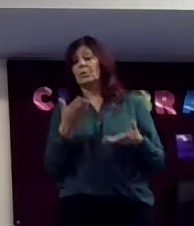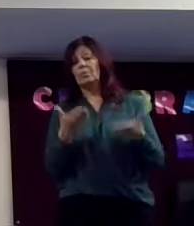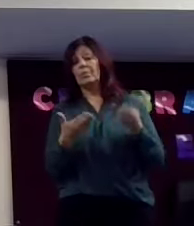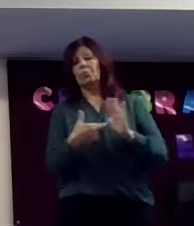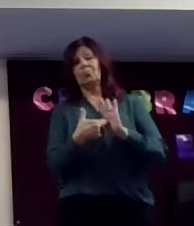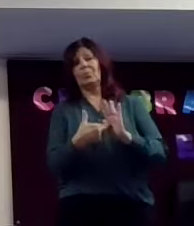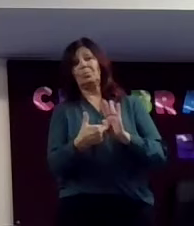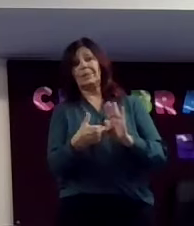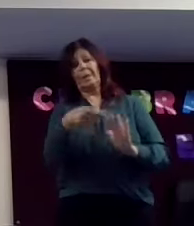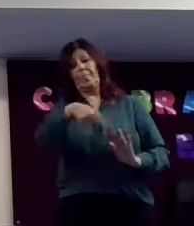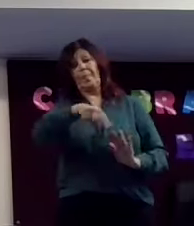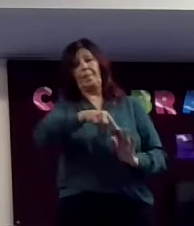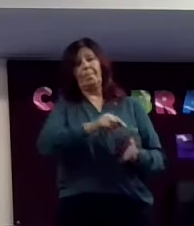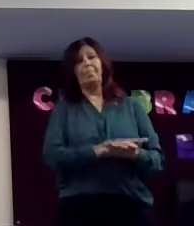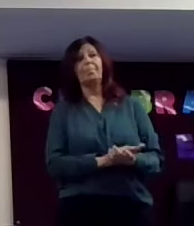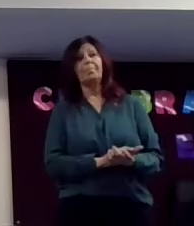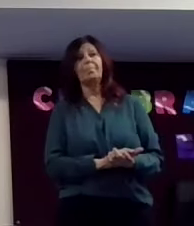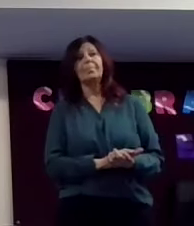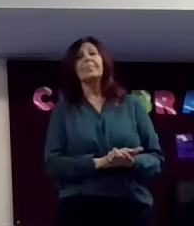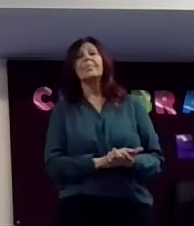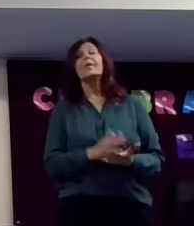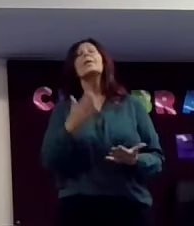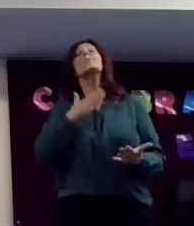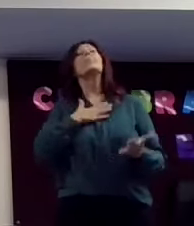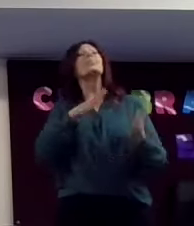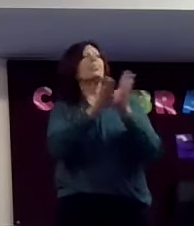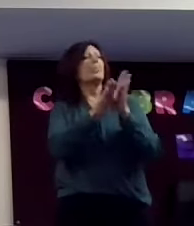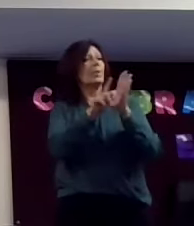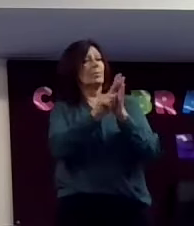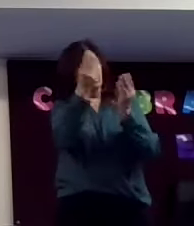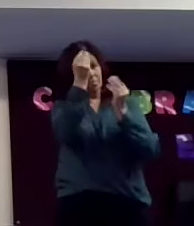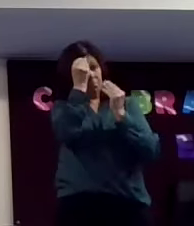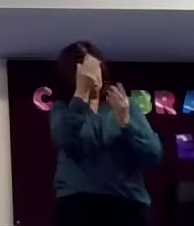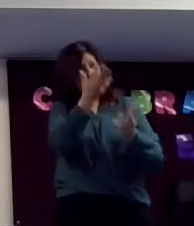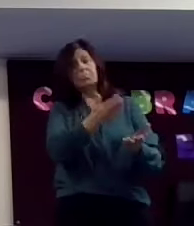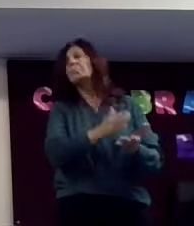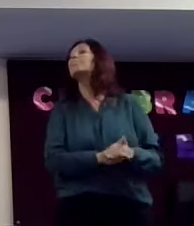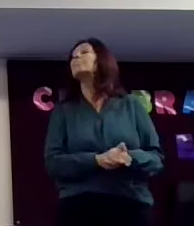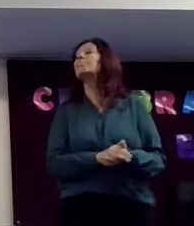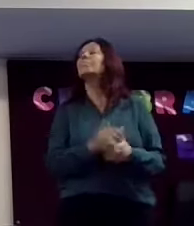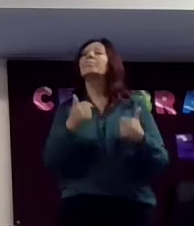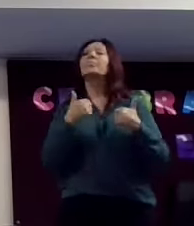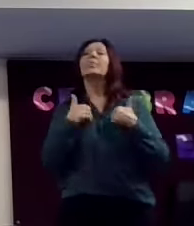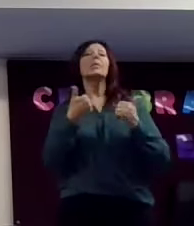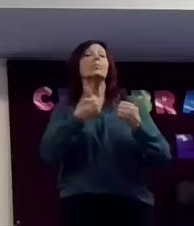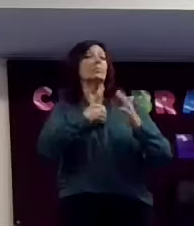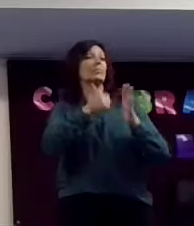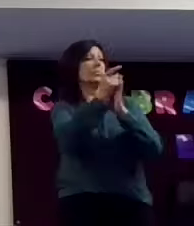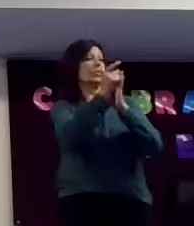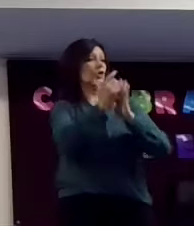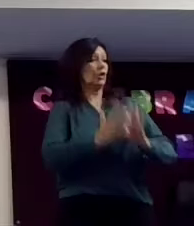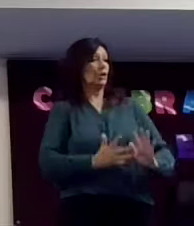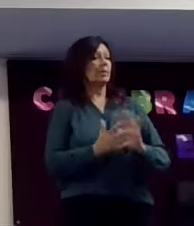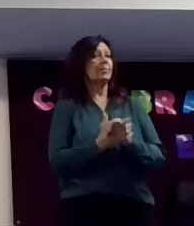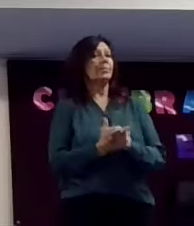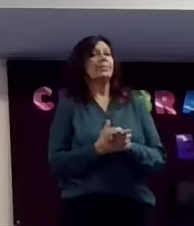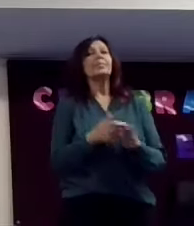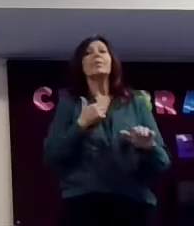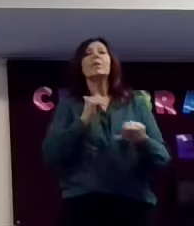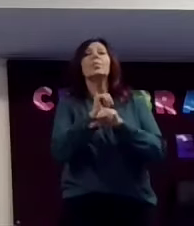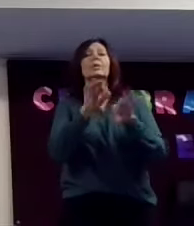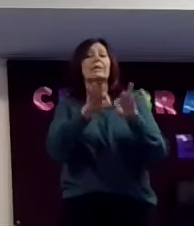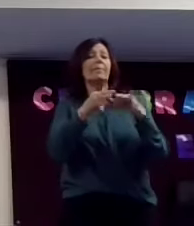possibly represent them. By way of background, just so you're aware, I am an attorney. I